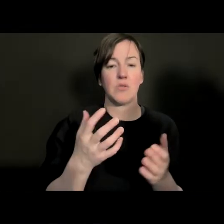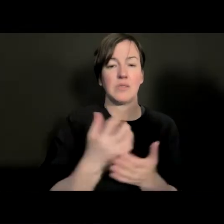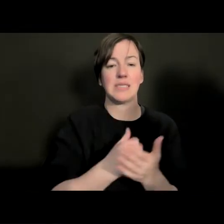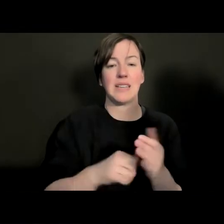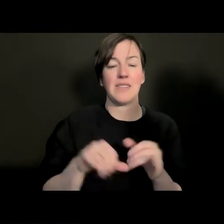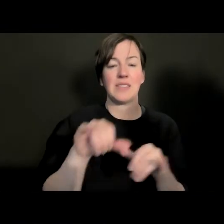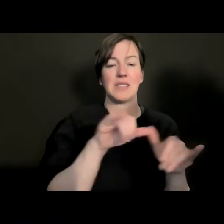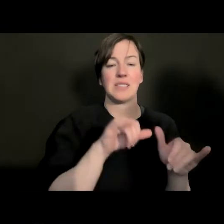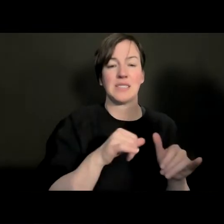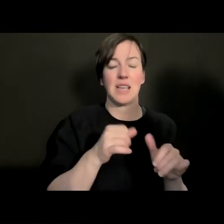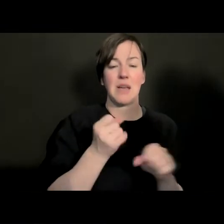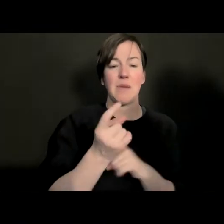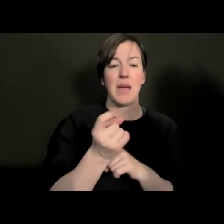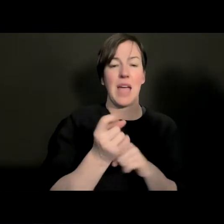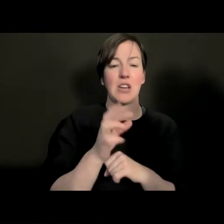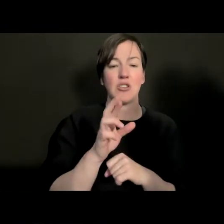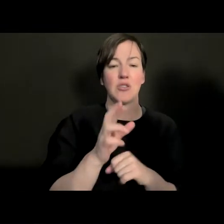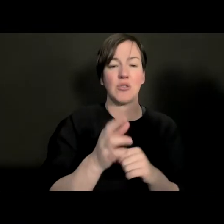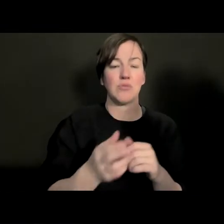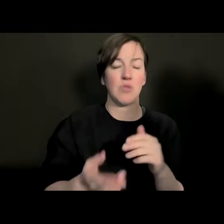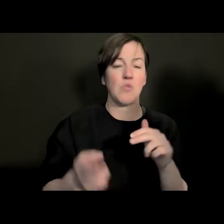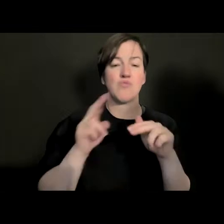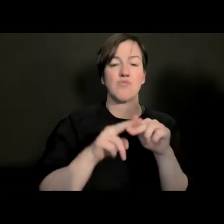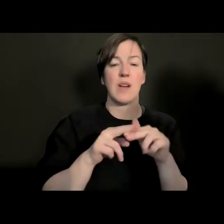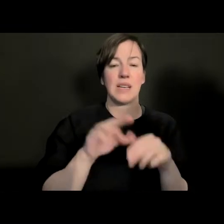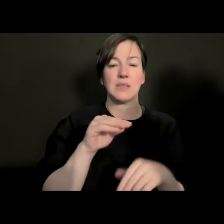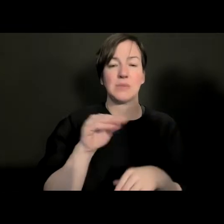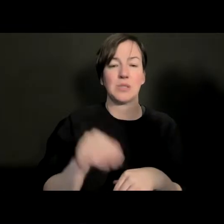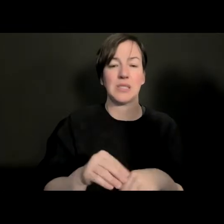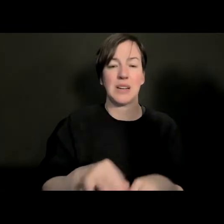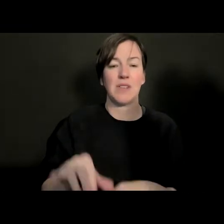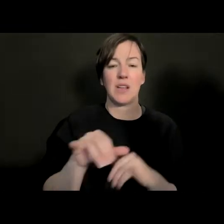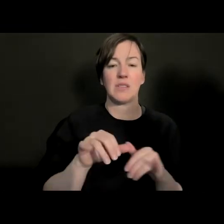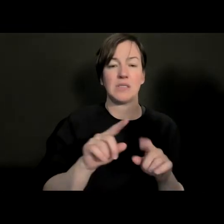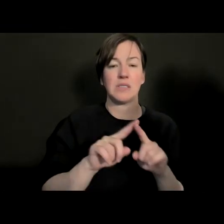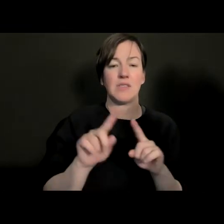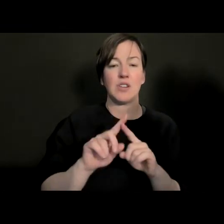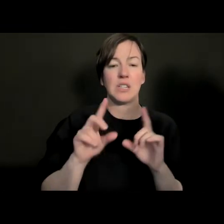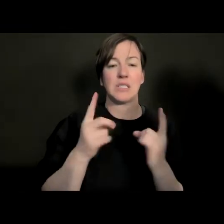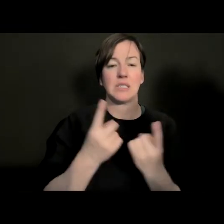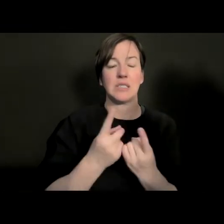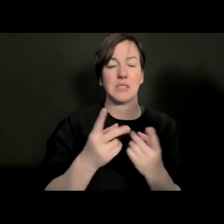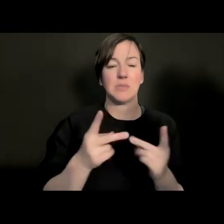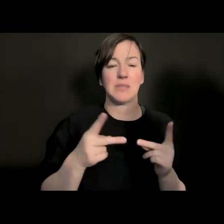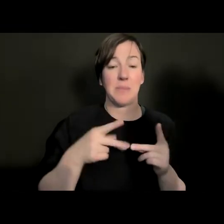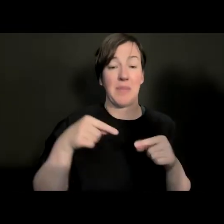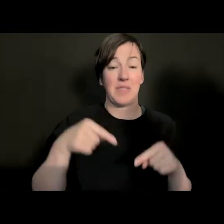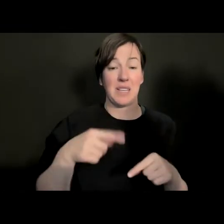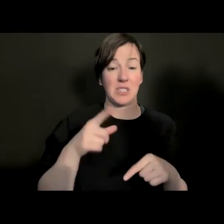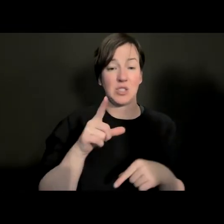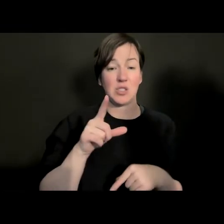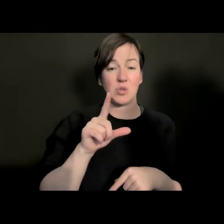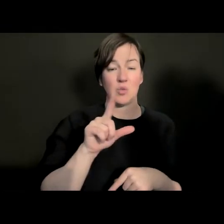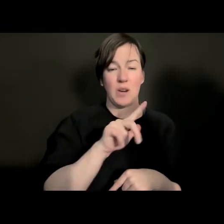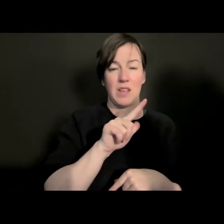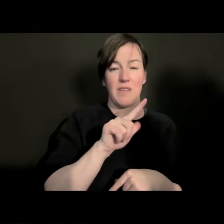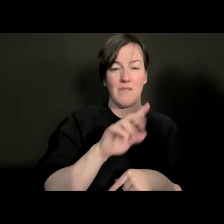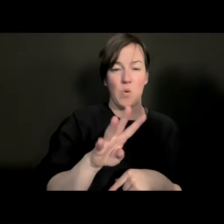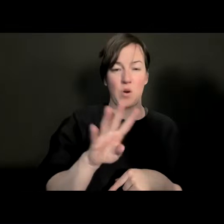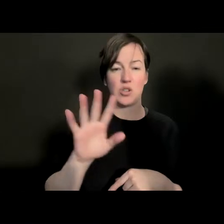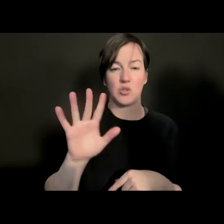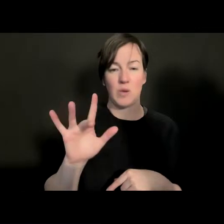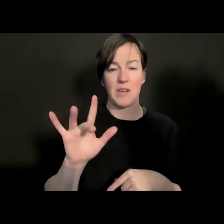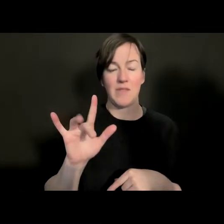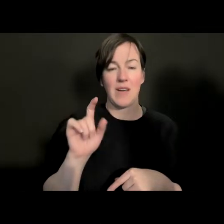as all other district positions. However, this school year, 24-25, should be the last year for this arrangement due to the